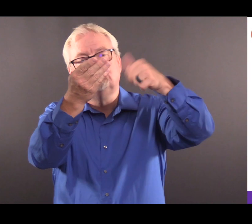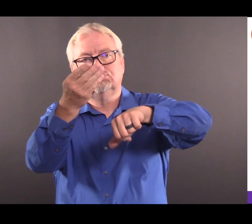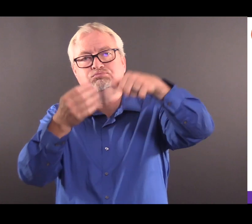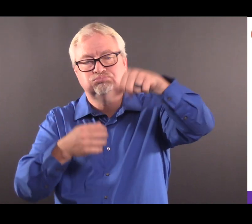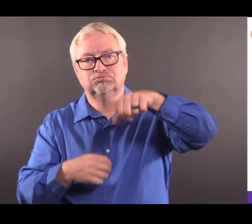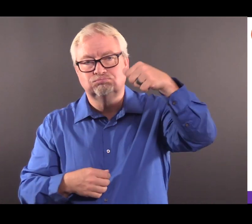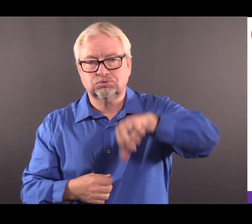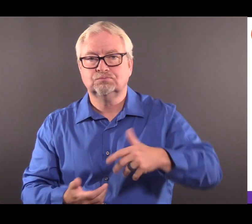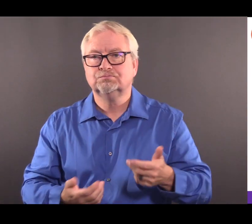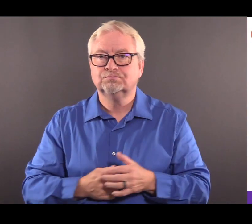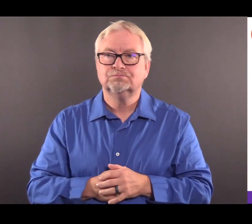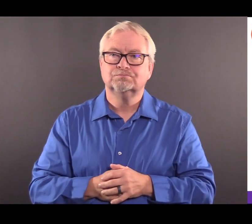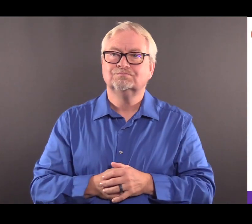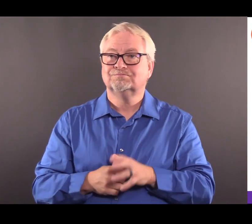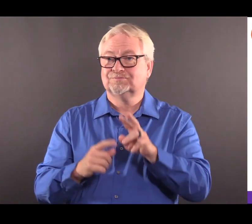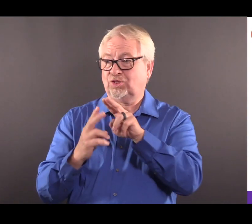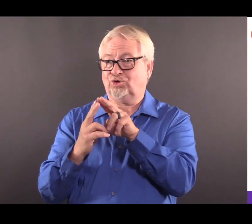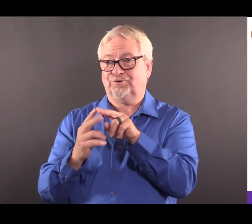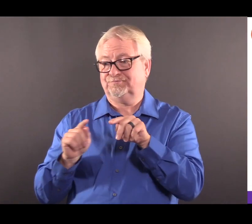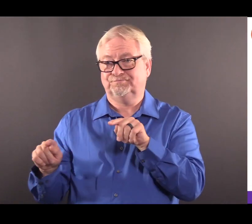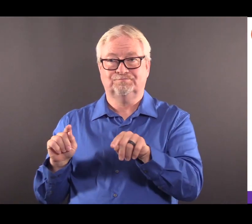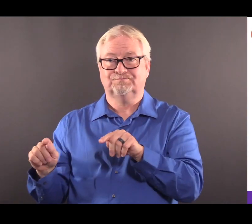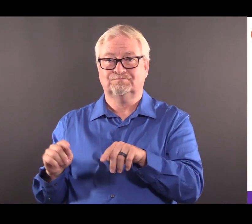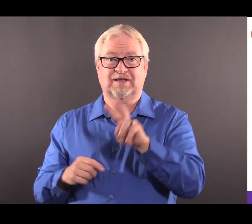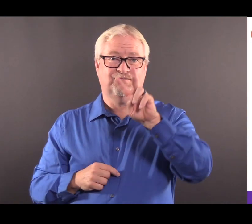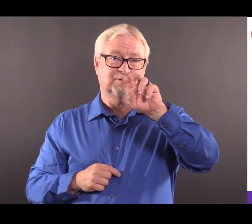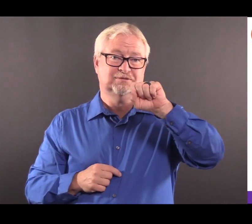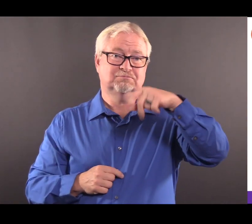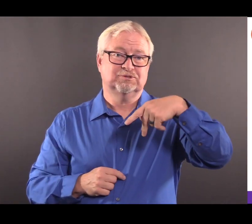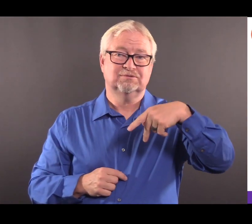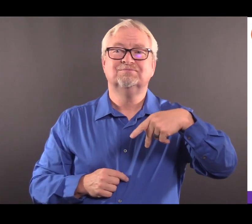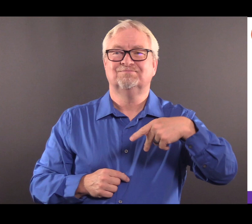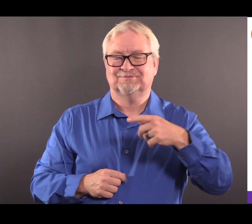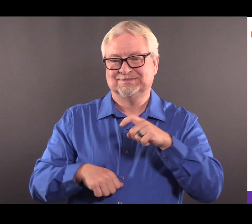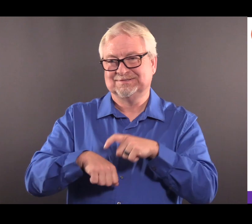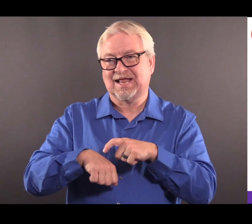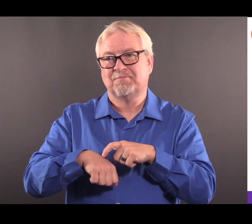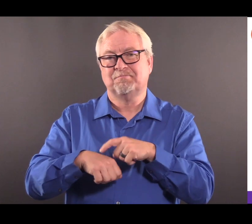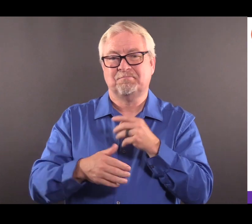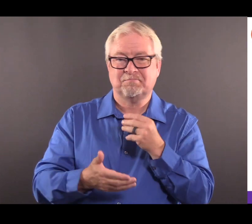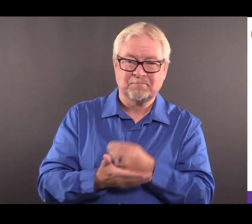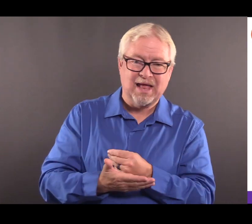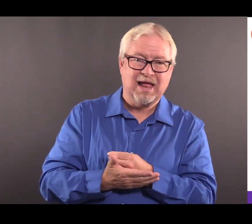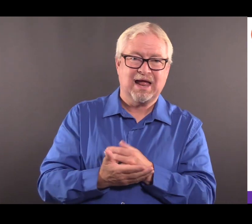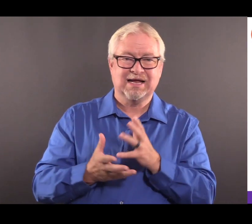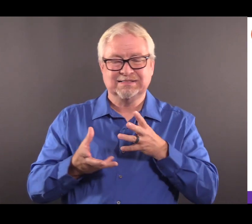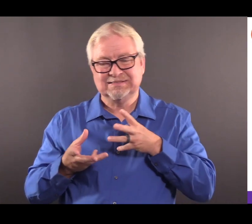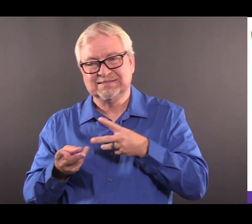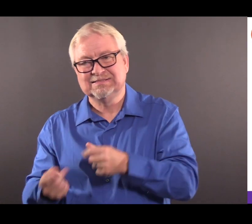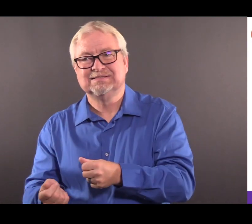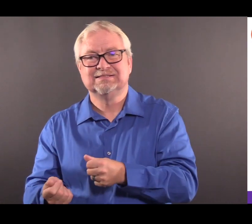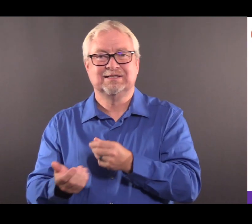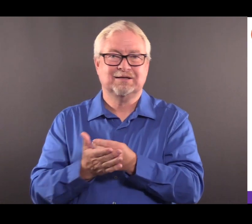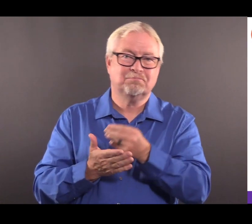uploading requirements. In either of these cases, a VSP has spent time